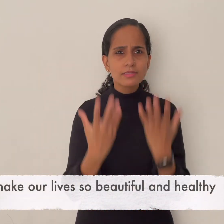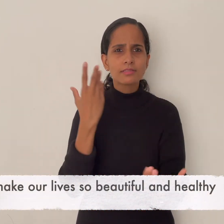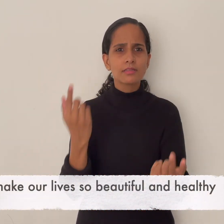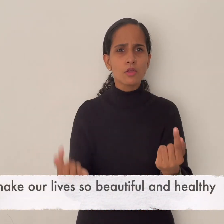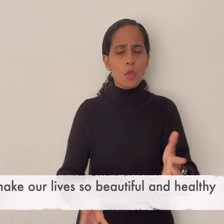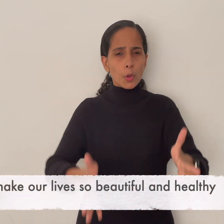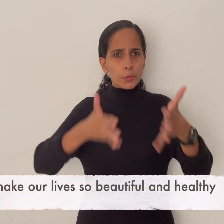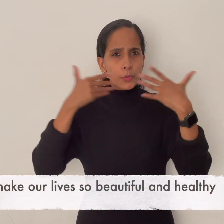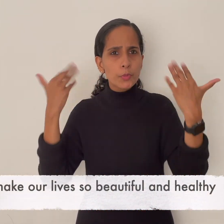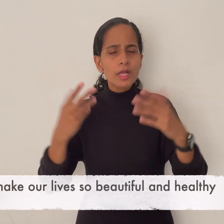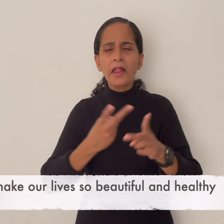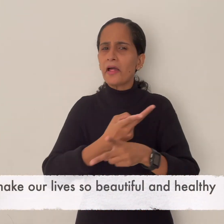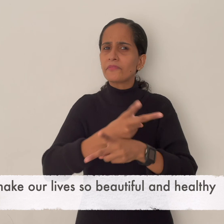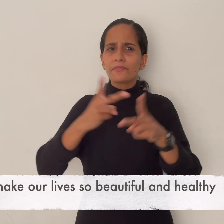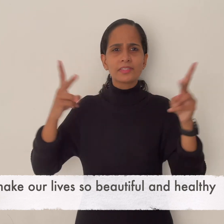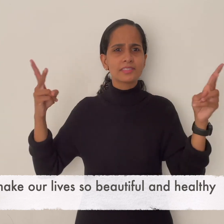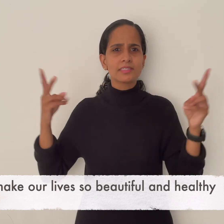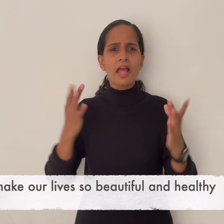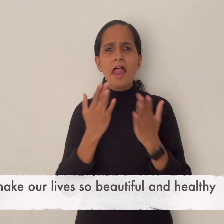beautiful and healthy.